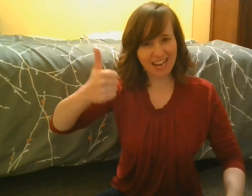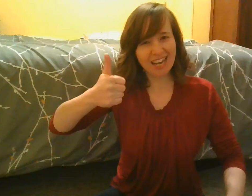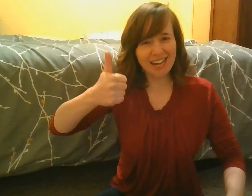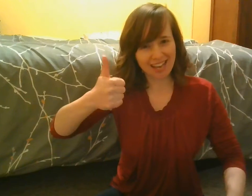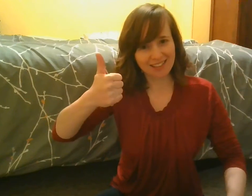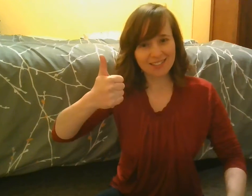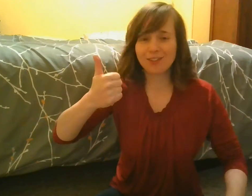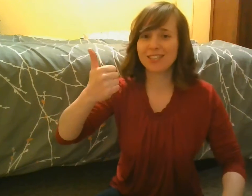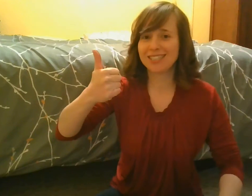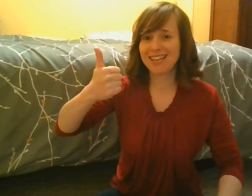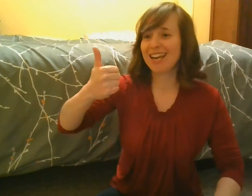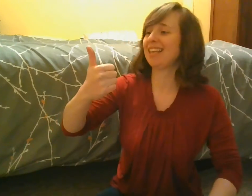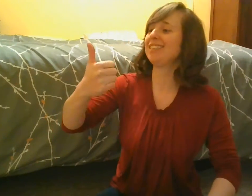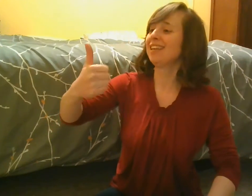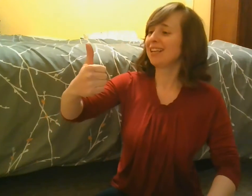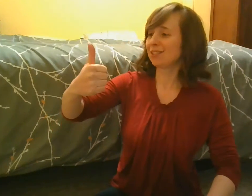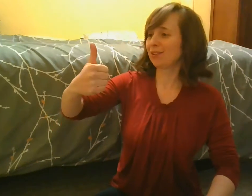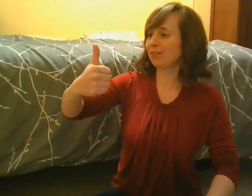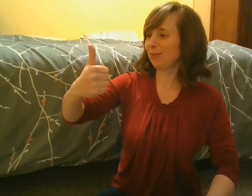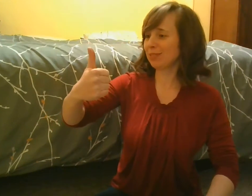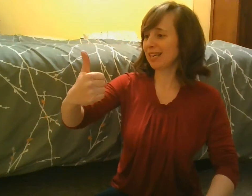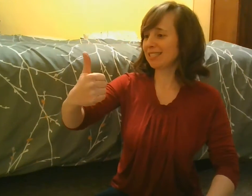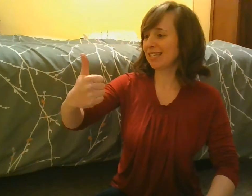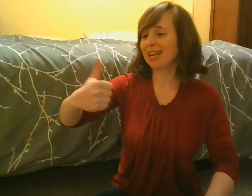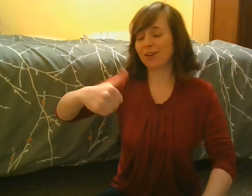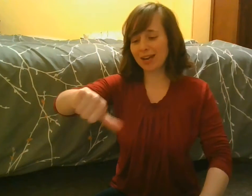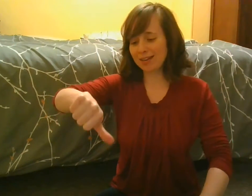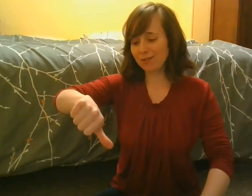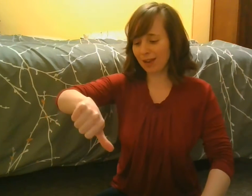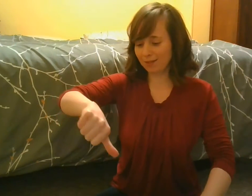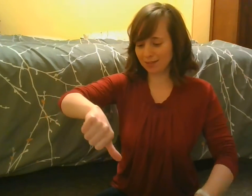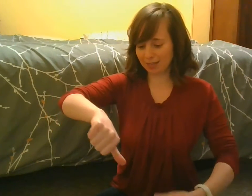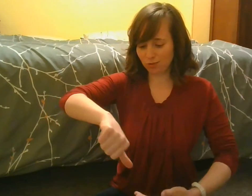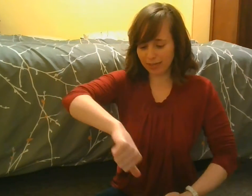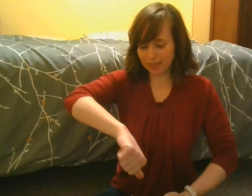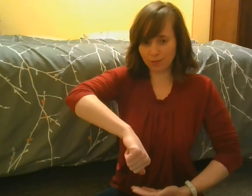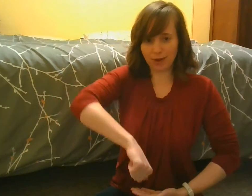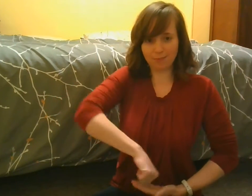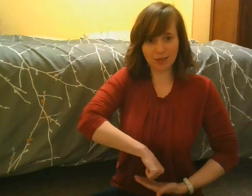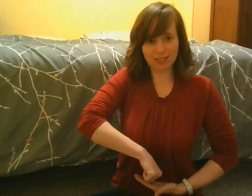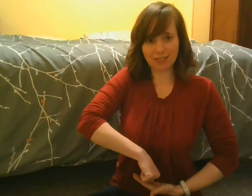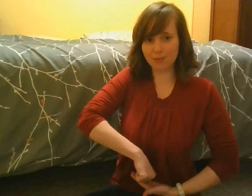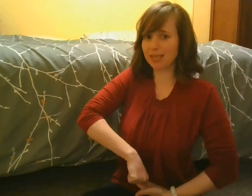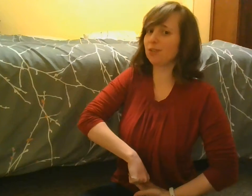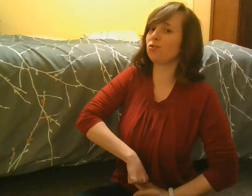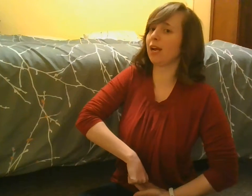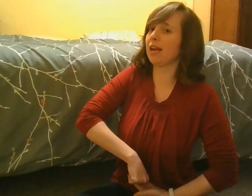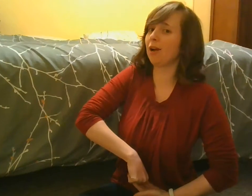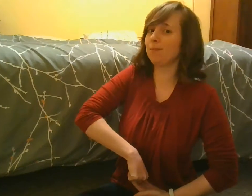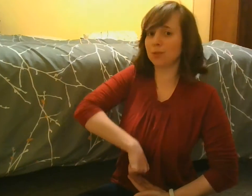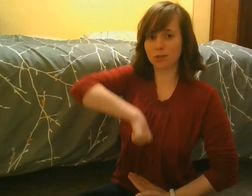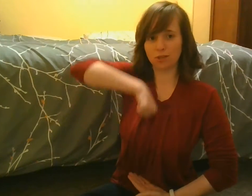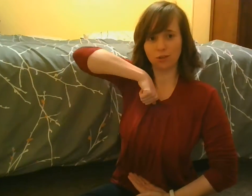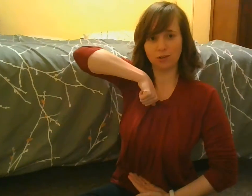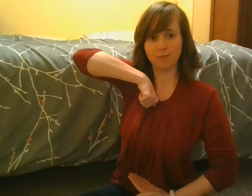10 hand. I'll call this a 10 hand. So your thumb is kind of sticking out, and you have it like dragged down right by your stomach, and you drag it up to your sternum